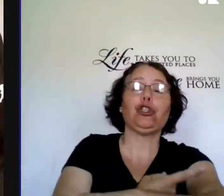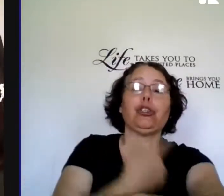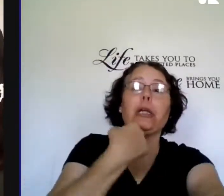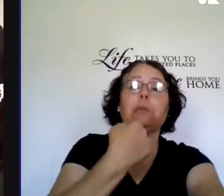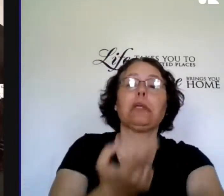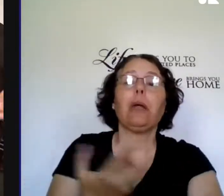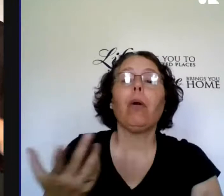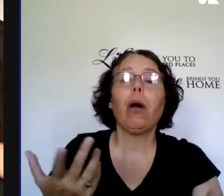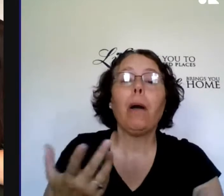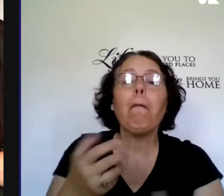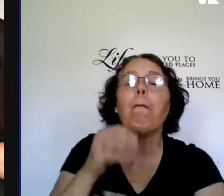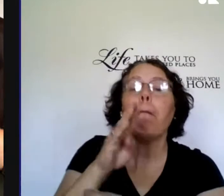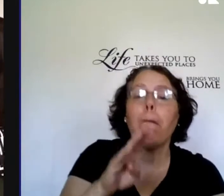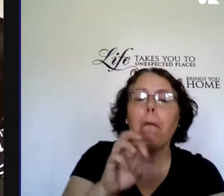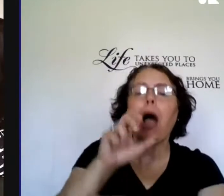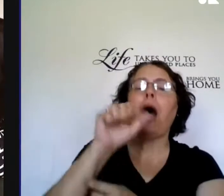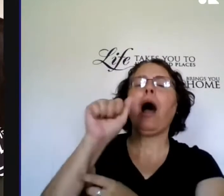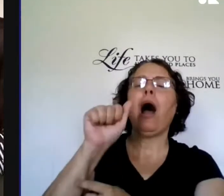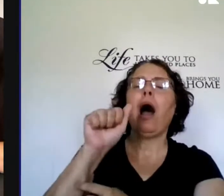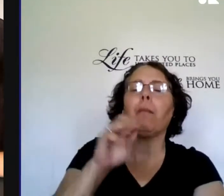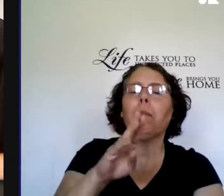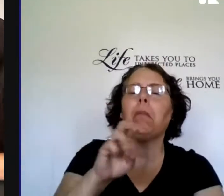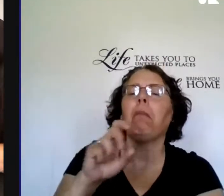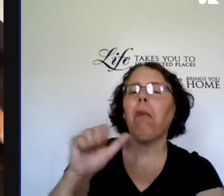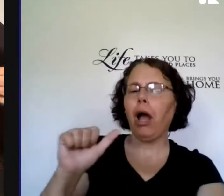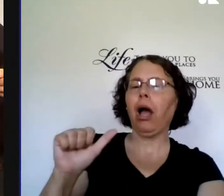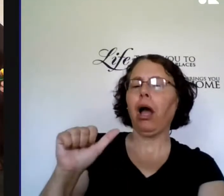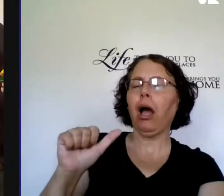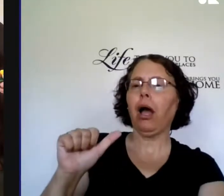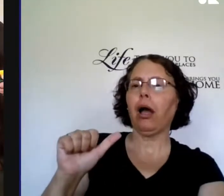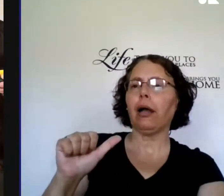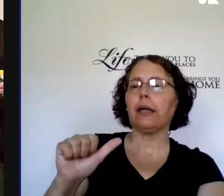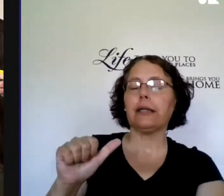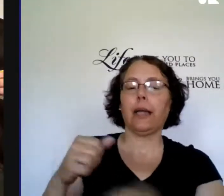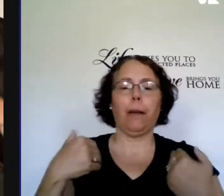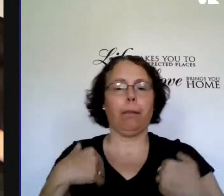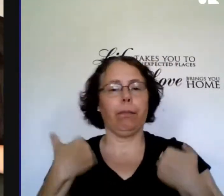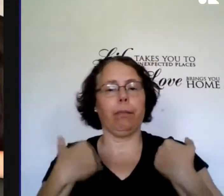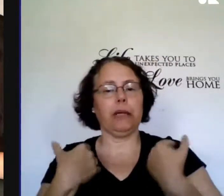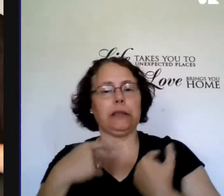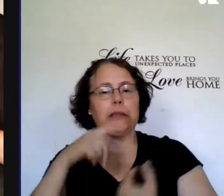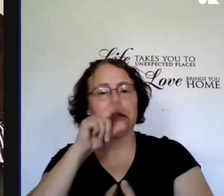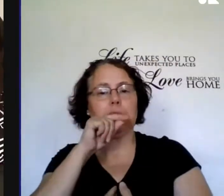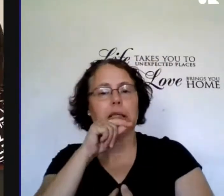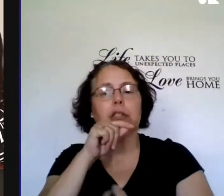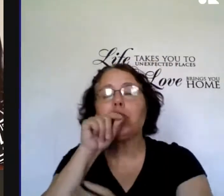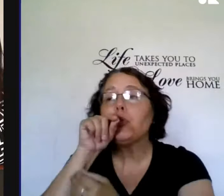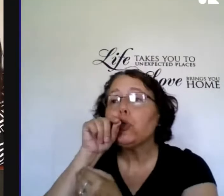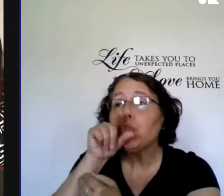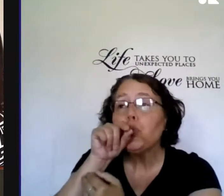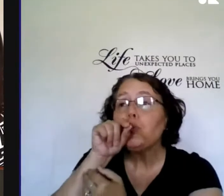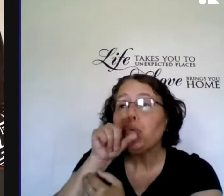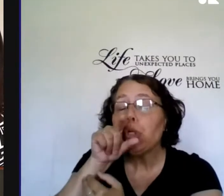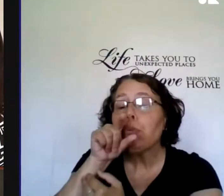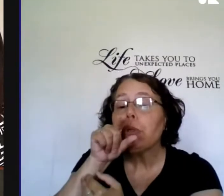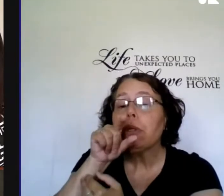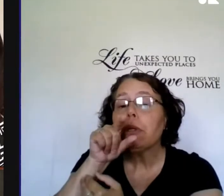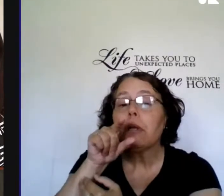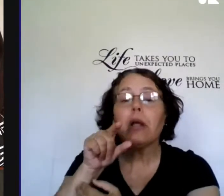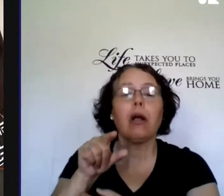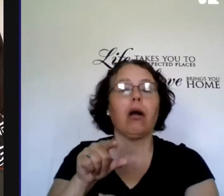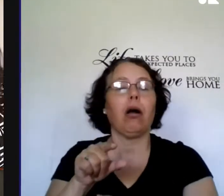"Baa, baa," and the chick starts to cheep. But before she